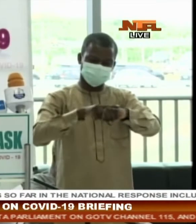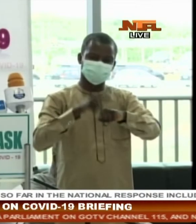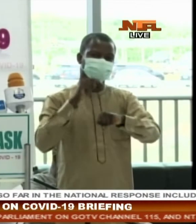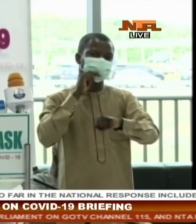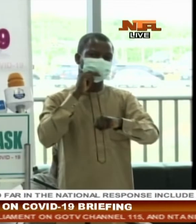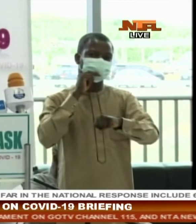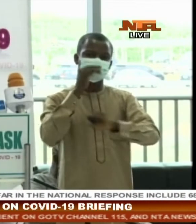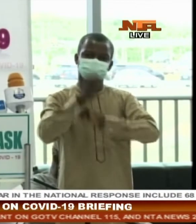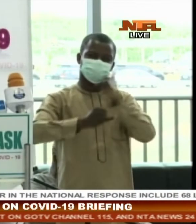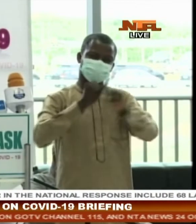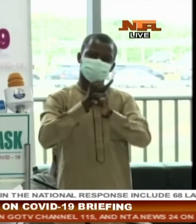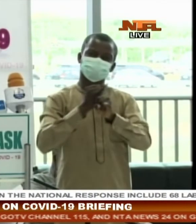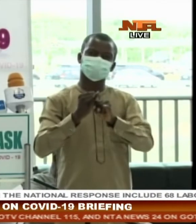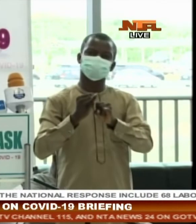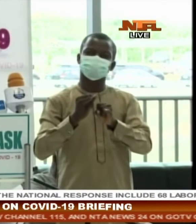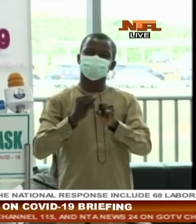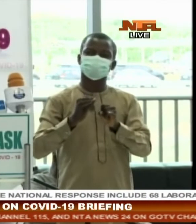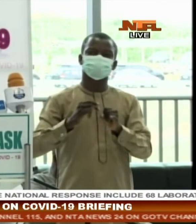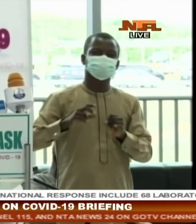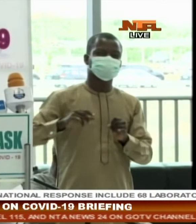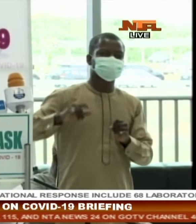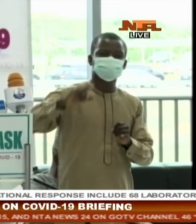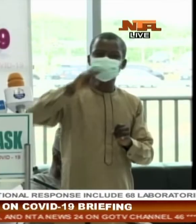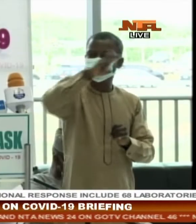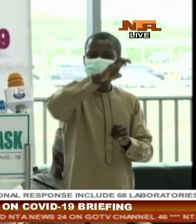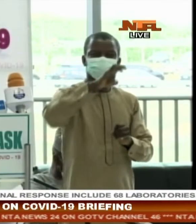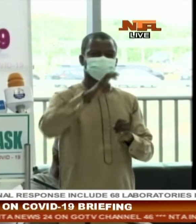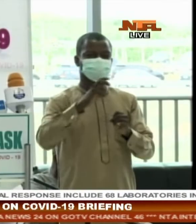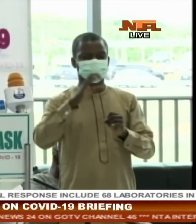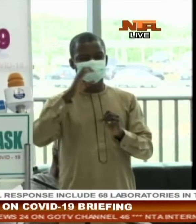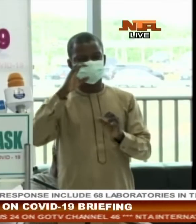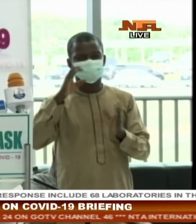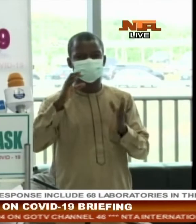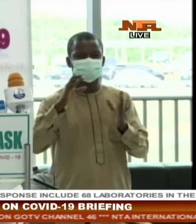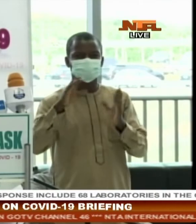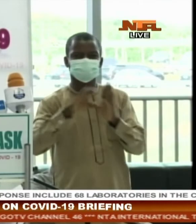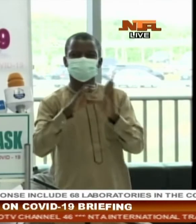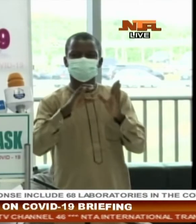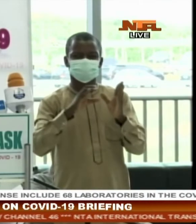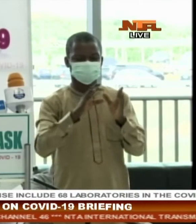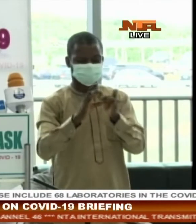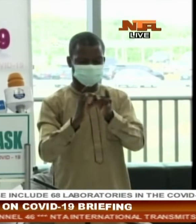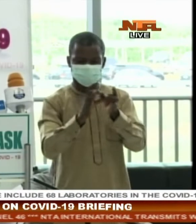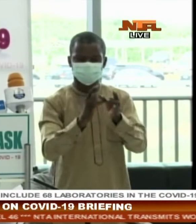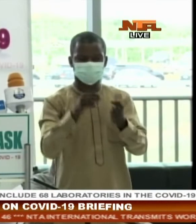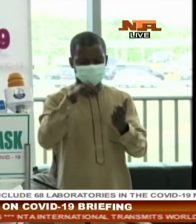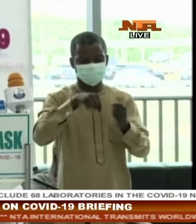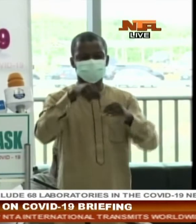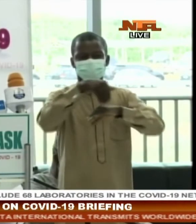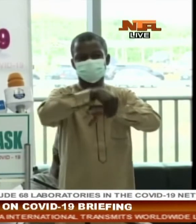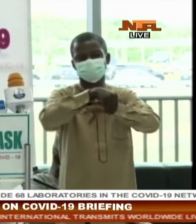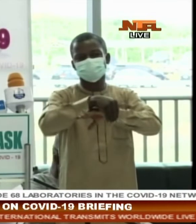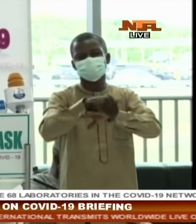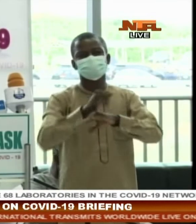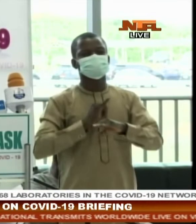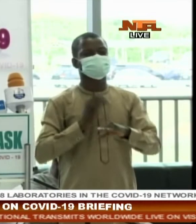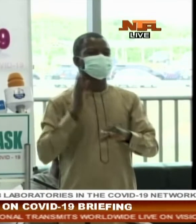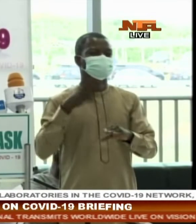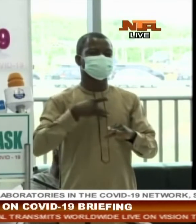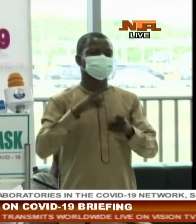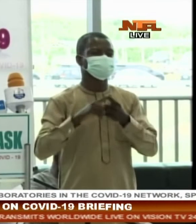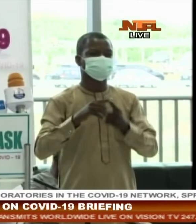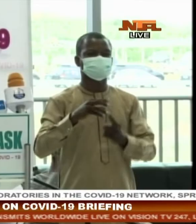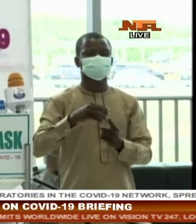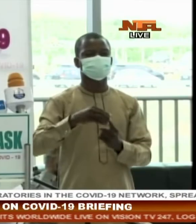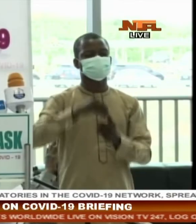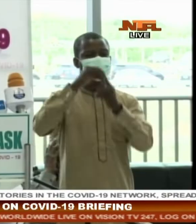Nigerian International Travel Portal will become live tonight, and I would like to specifically